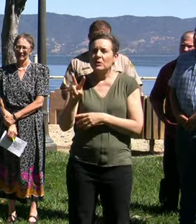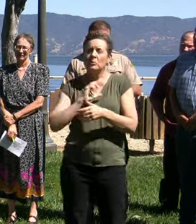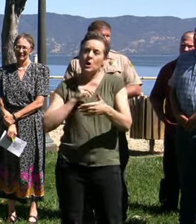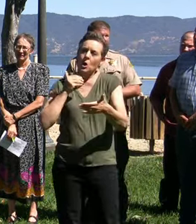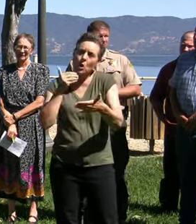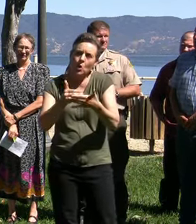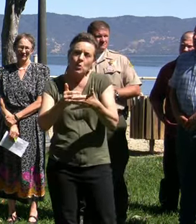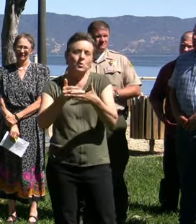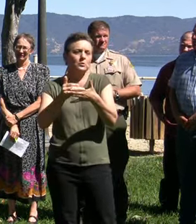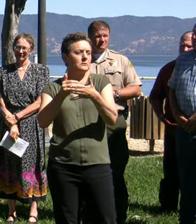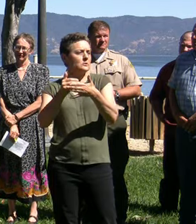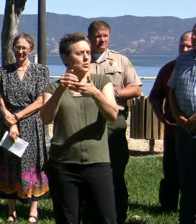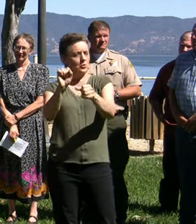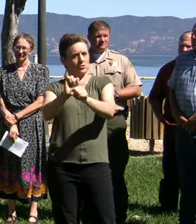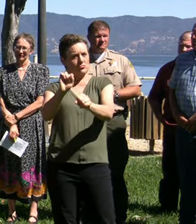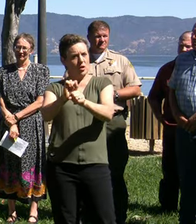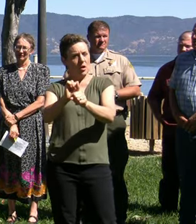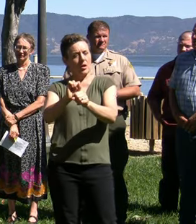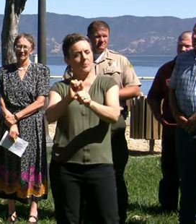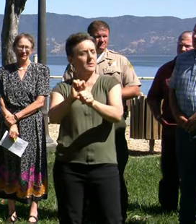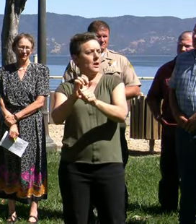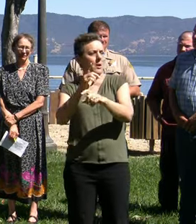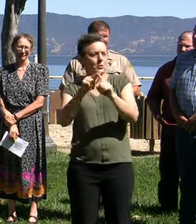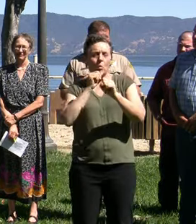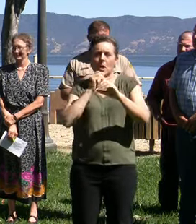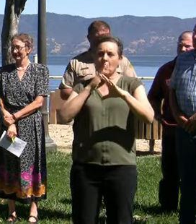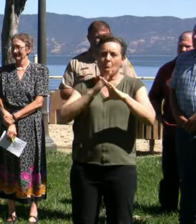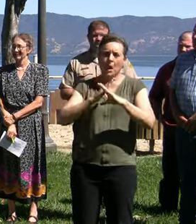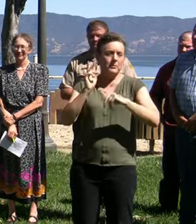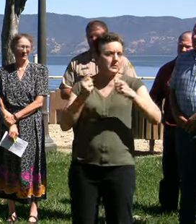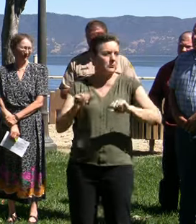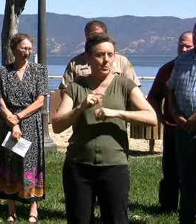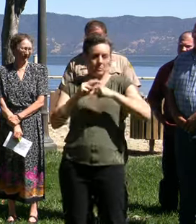job site, that will impede the efforts of cleanup and rebuild.